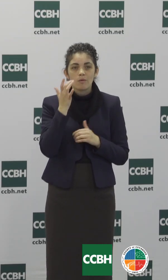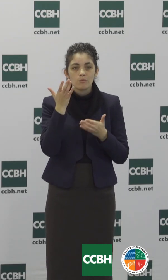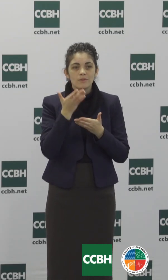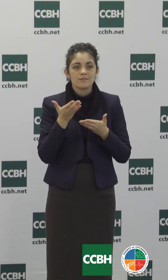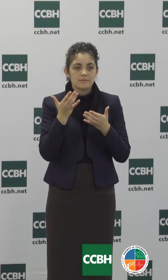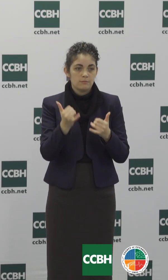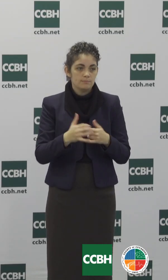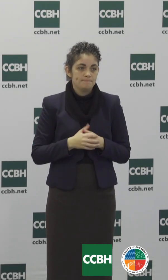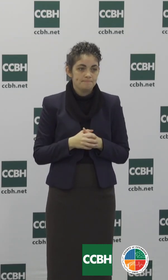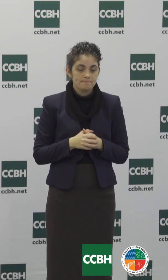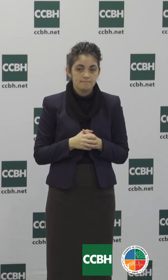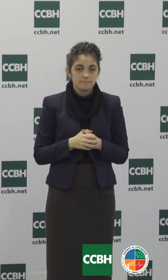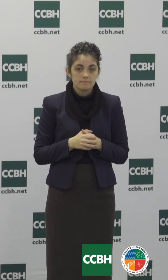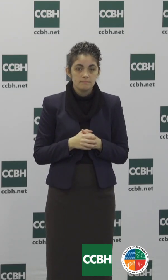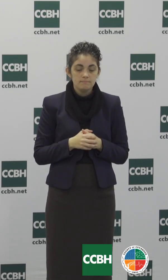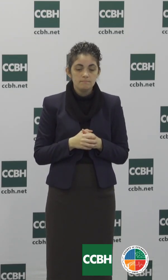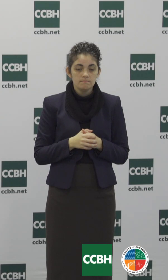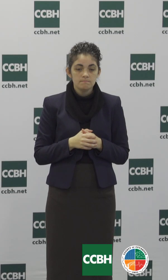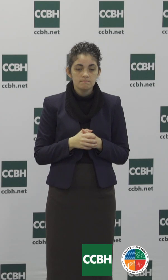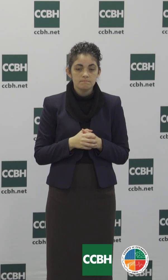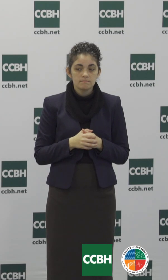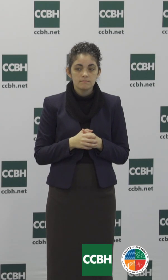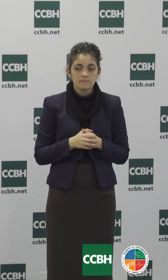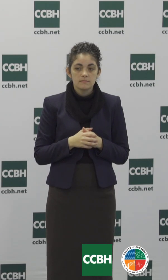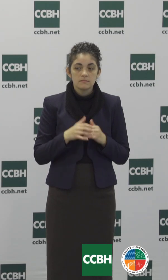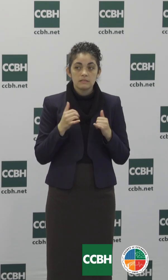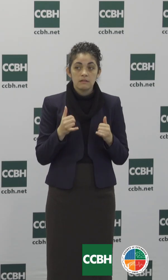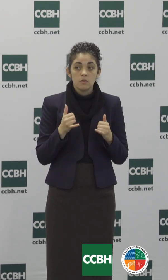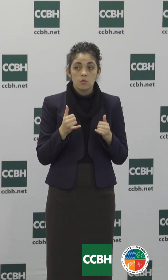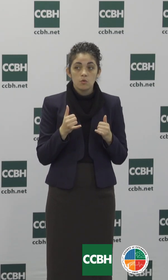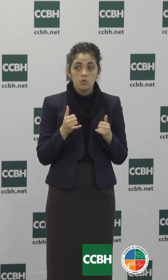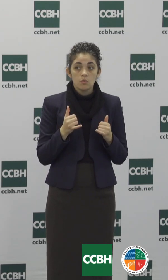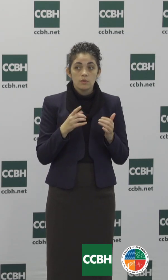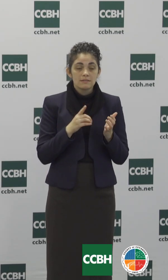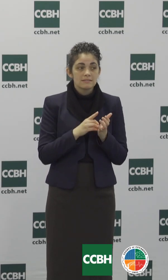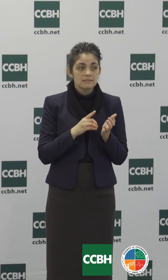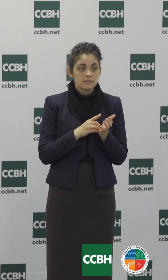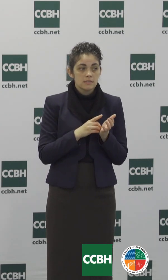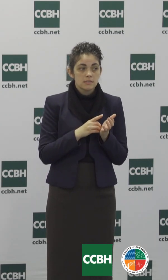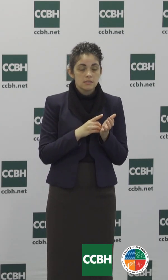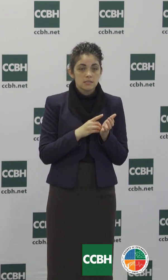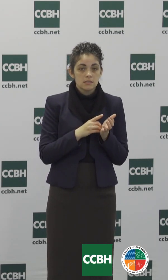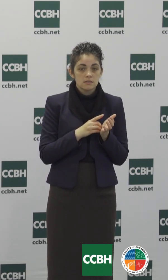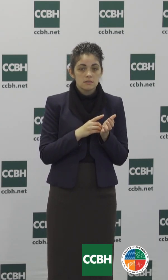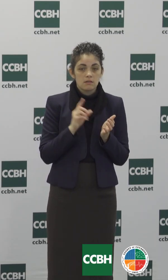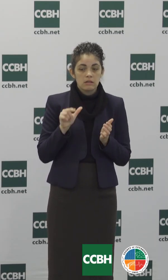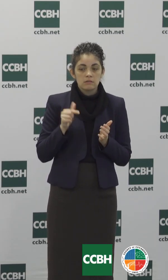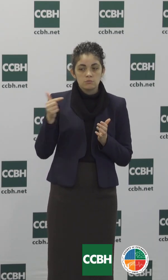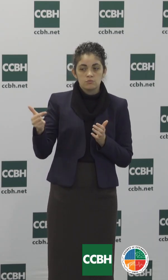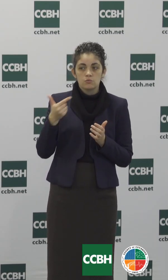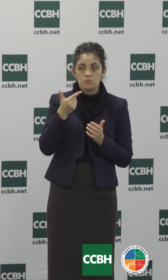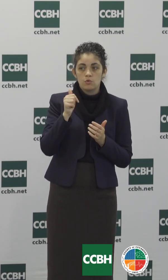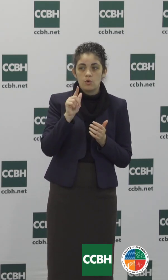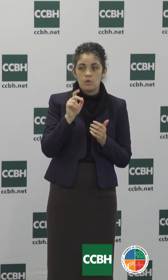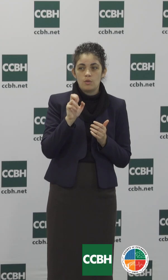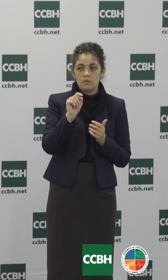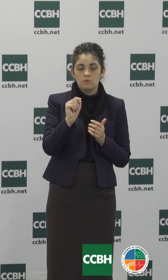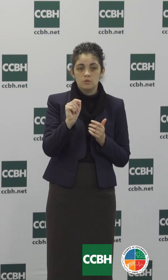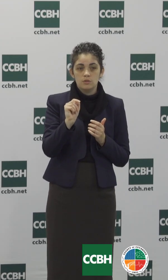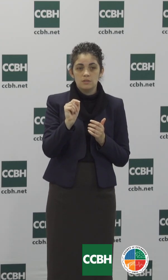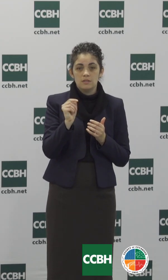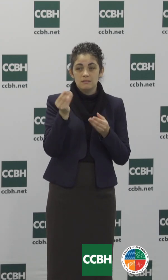here. And so at this point, I'd like to turn things over to Dr. Gullett, who will provide